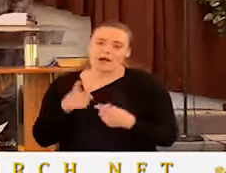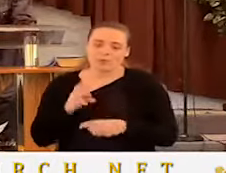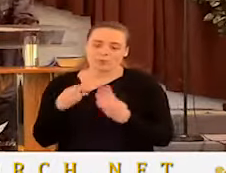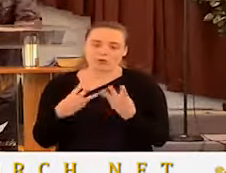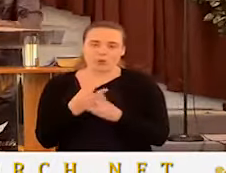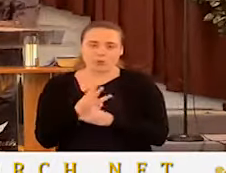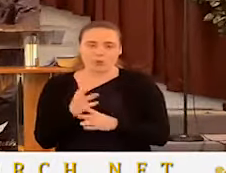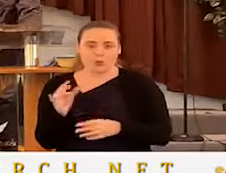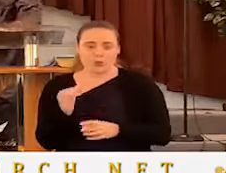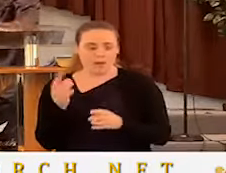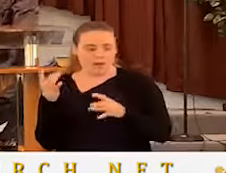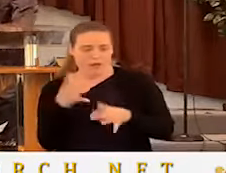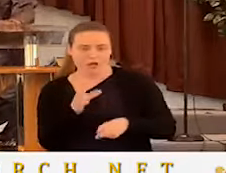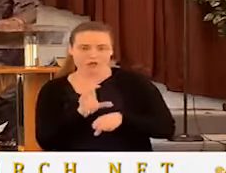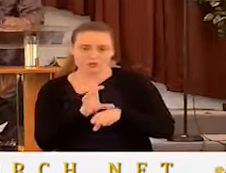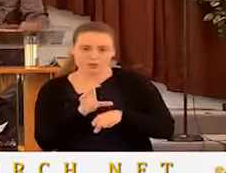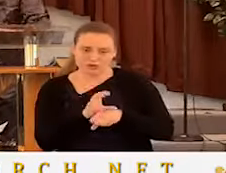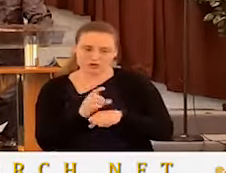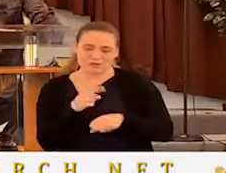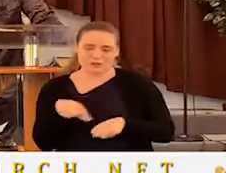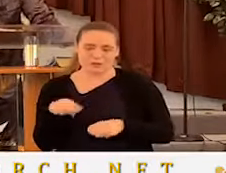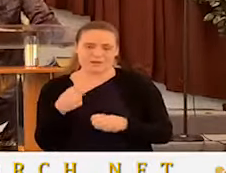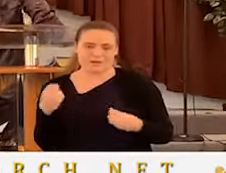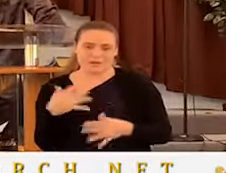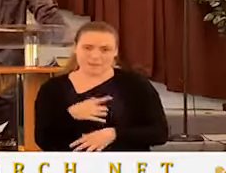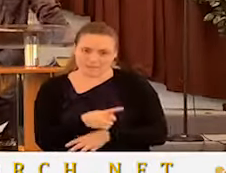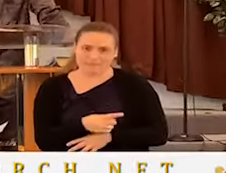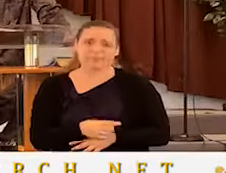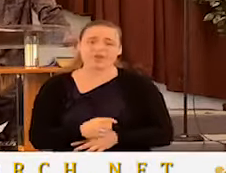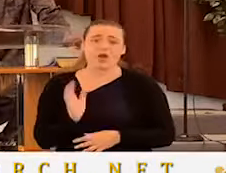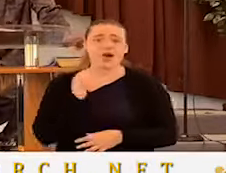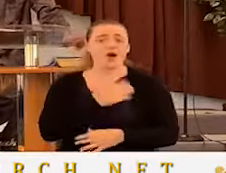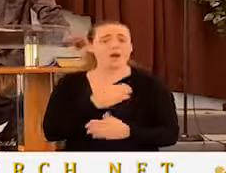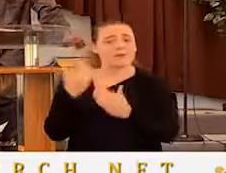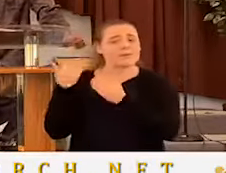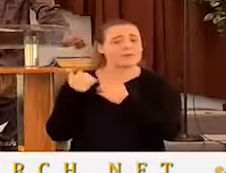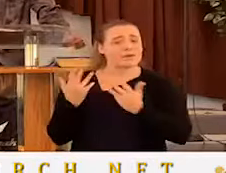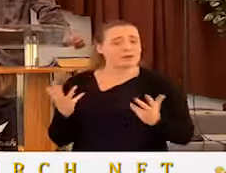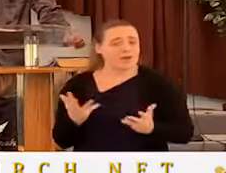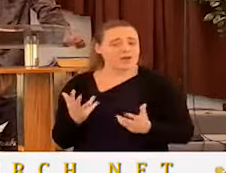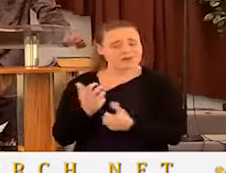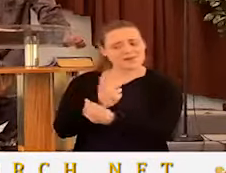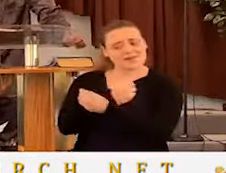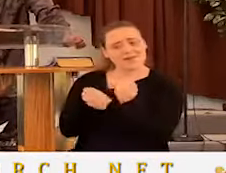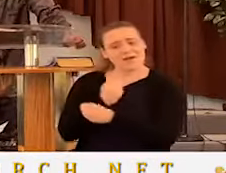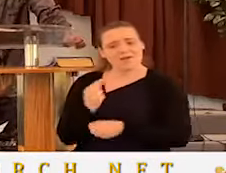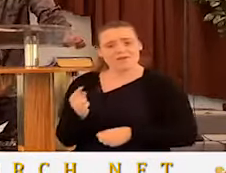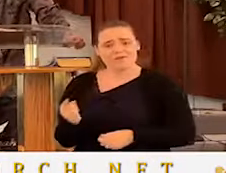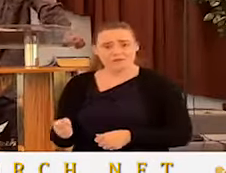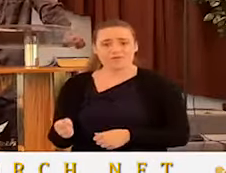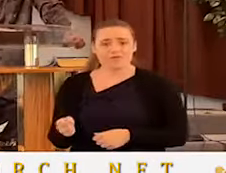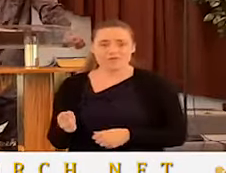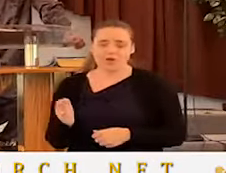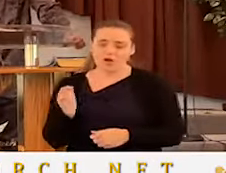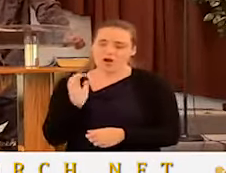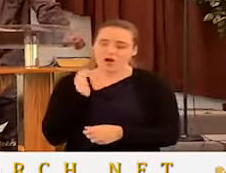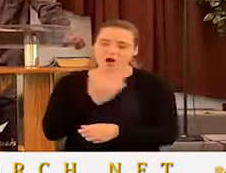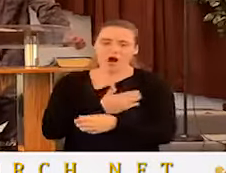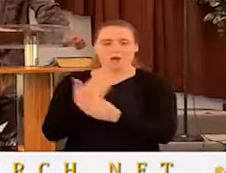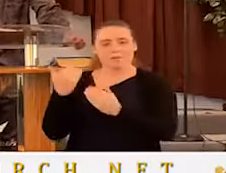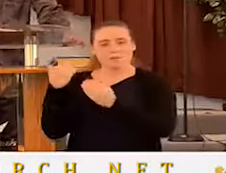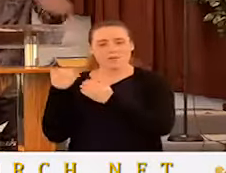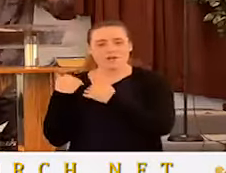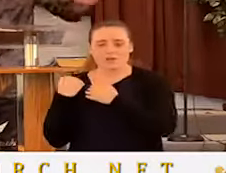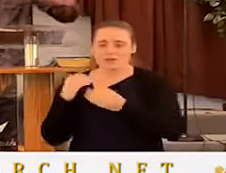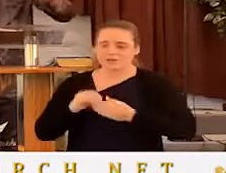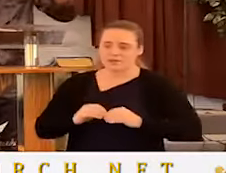the world. And our job is to love. Our job as a church is to restore. The